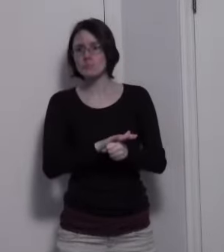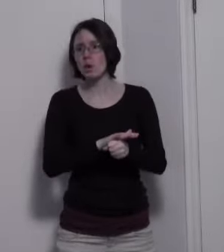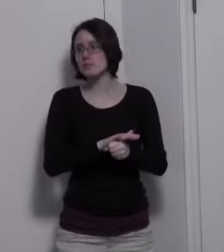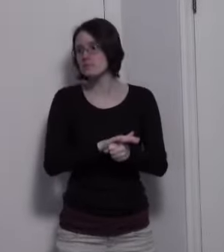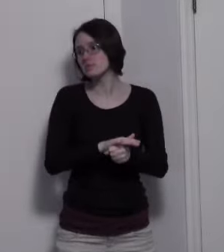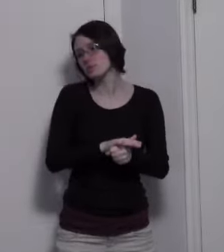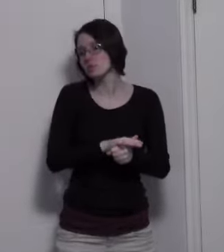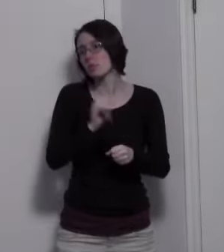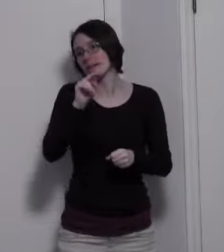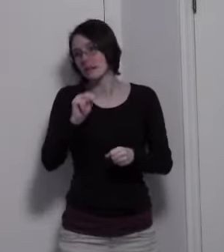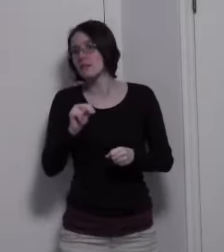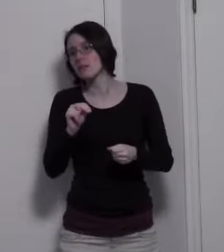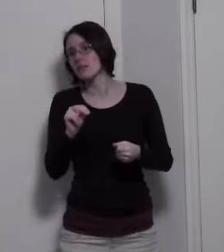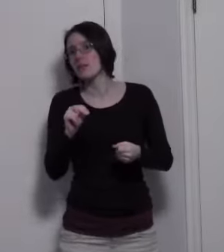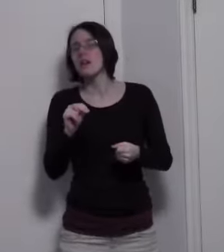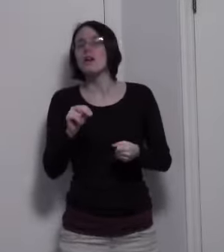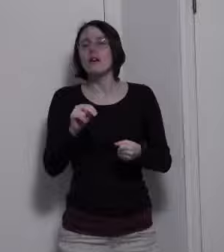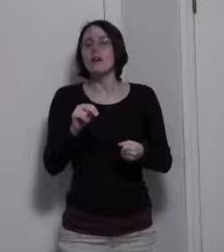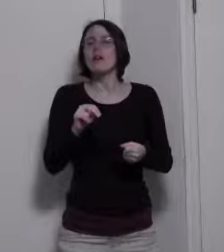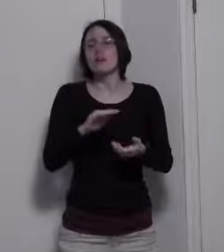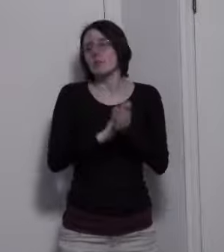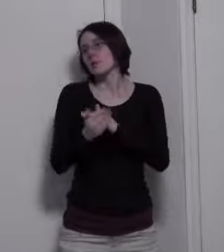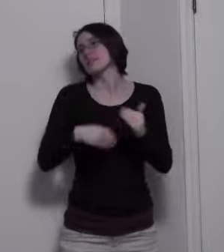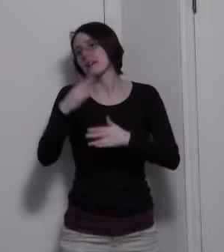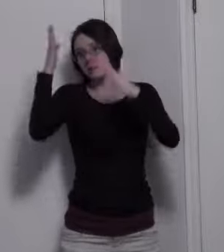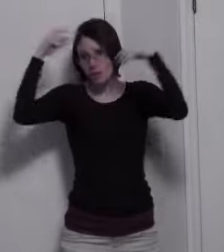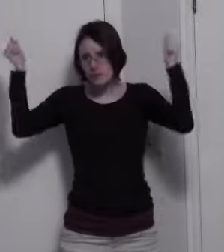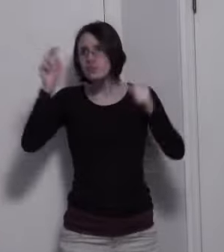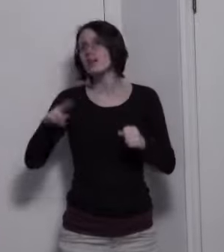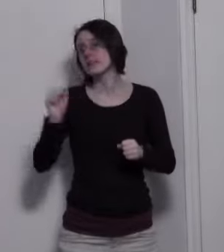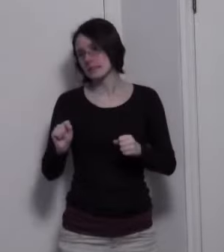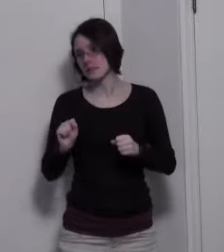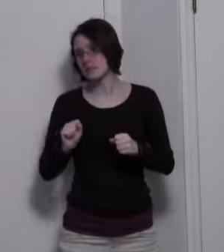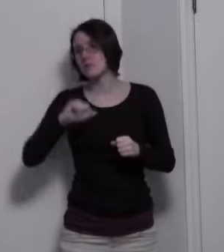of the United States. And it all starts with your vote. Make it count.